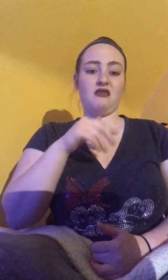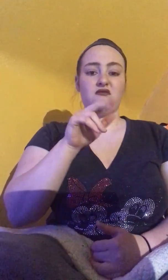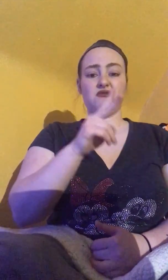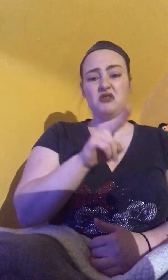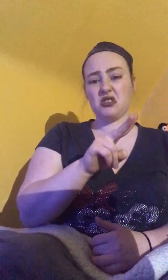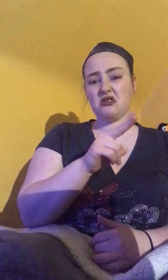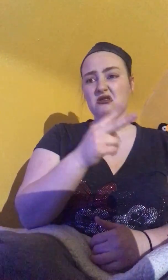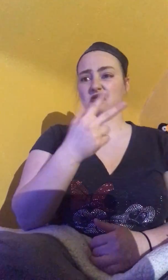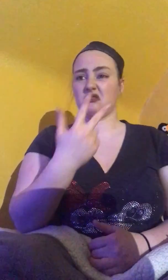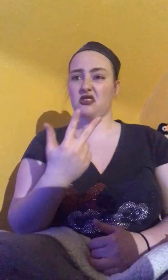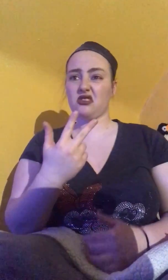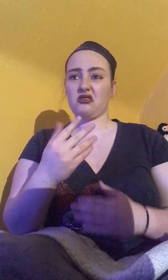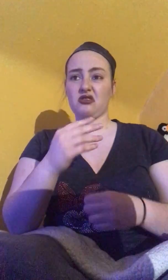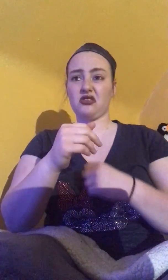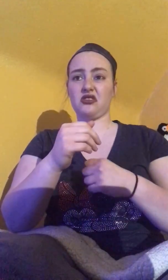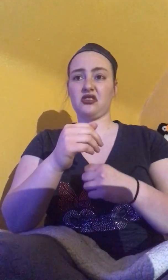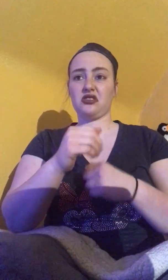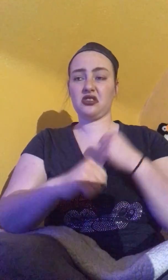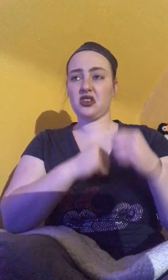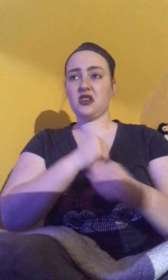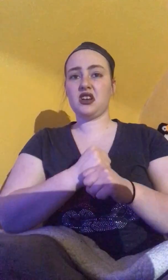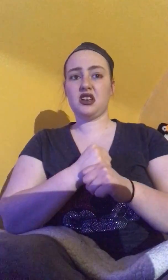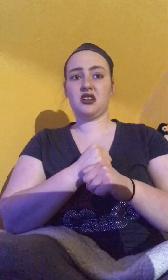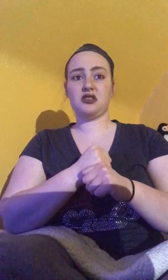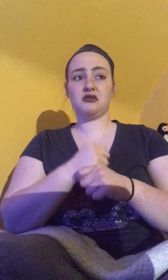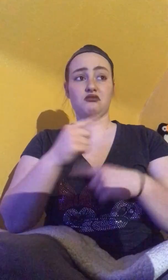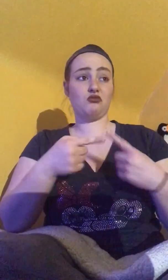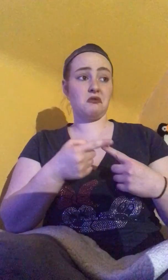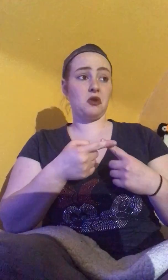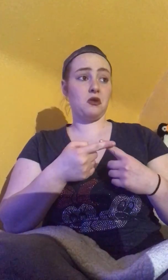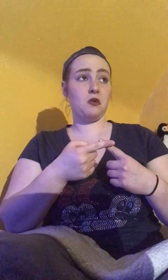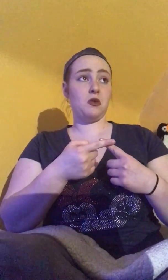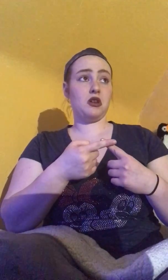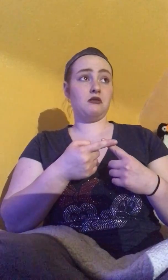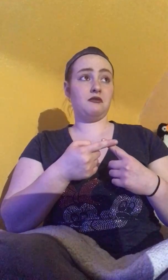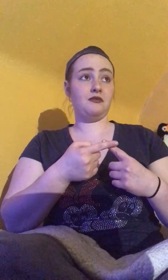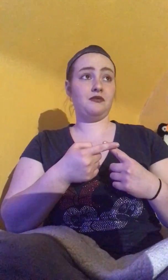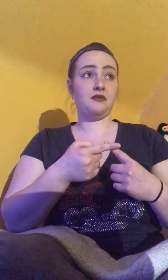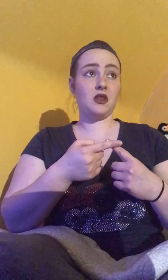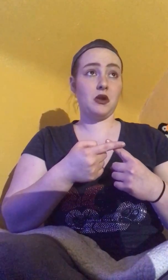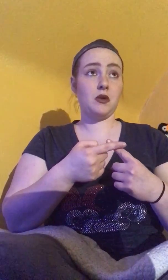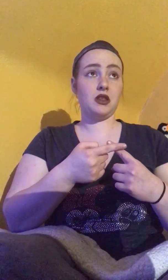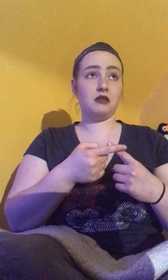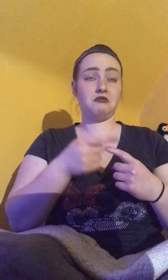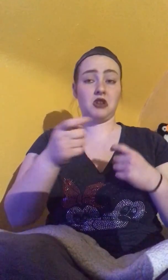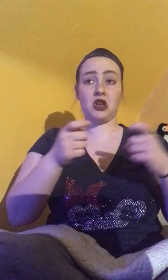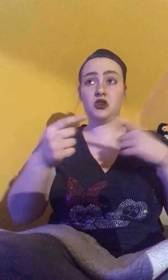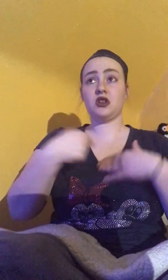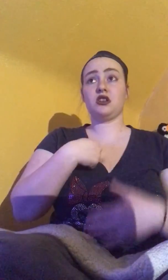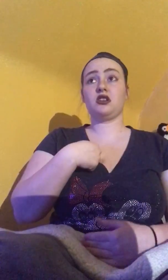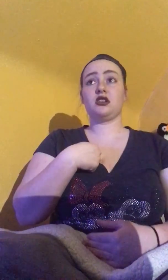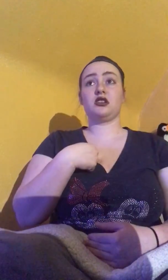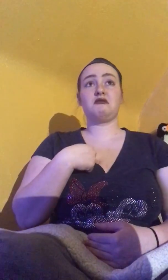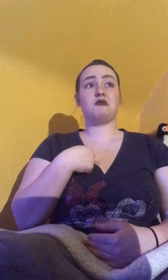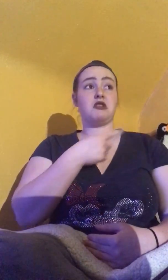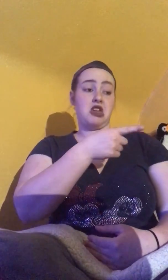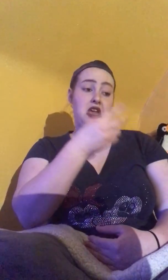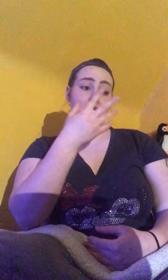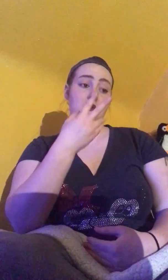and when he started showing her attention, obviously she was willing, you know, good-looking guy, she's new in recovery, this guy